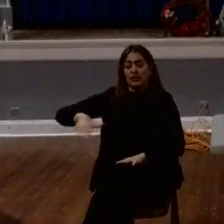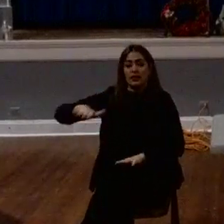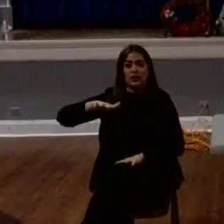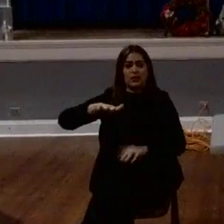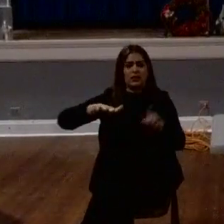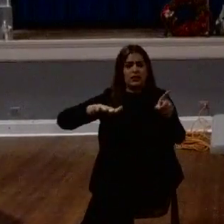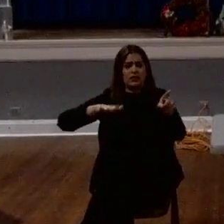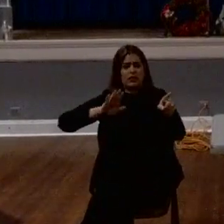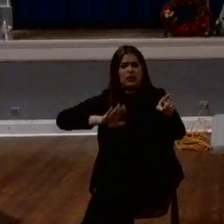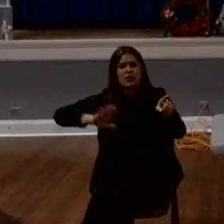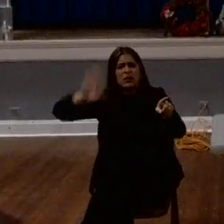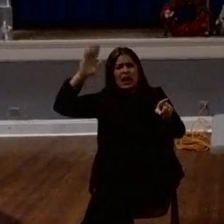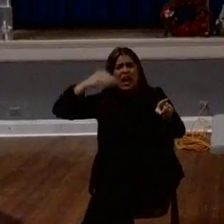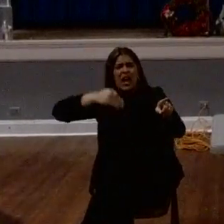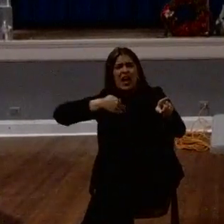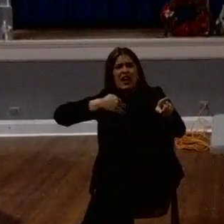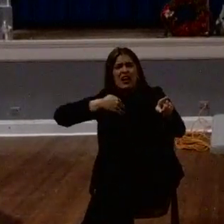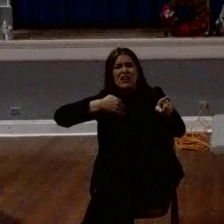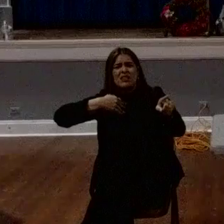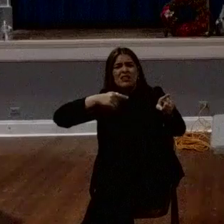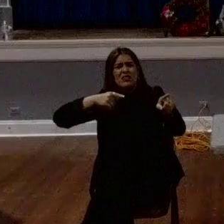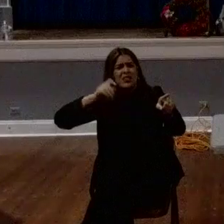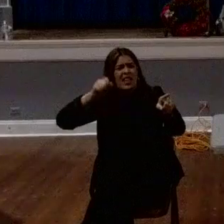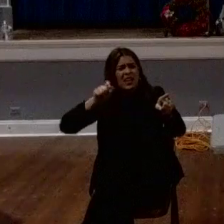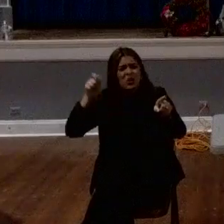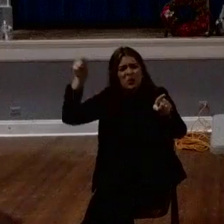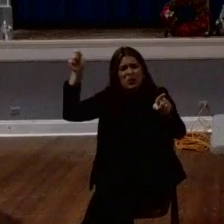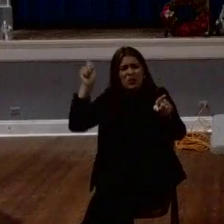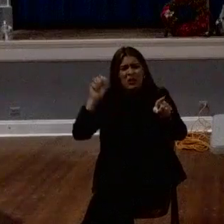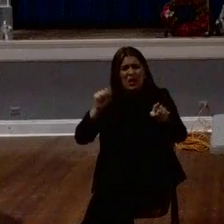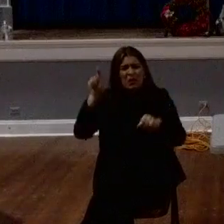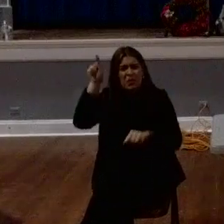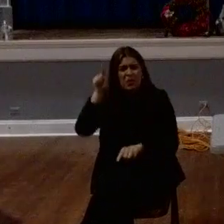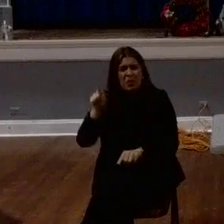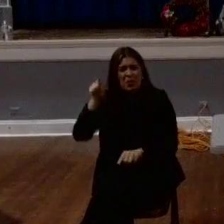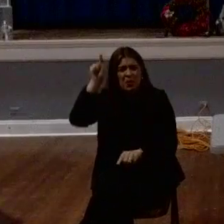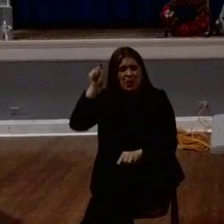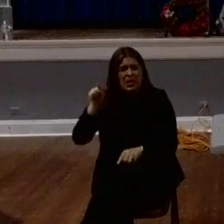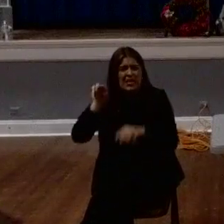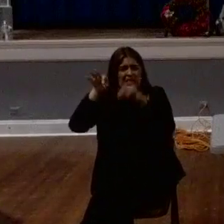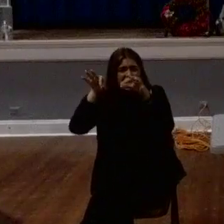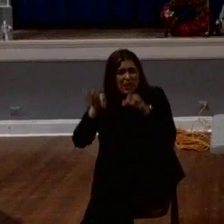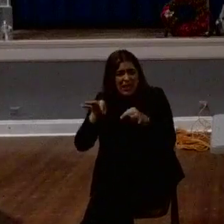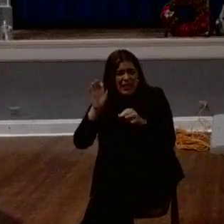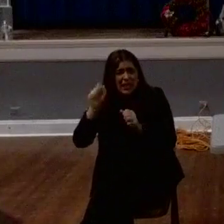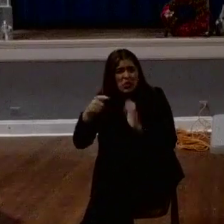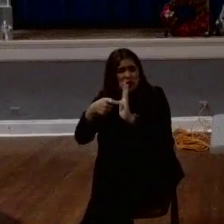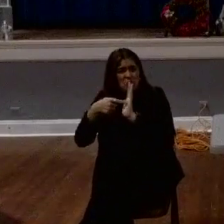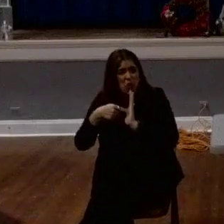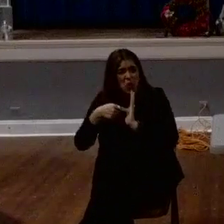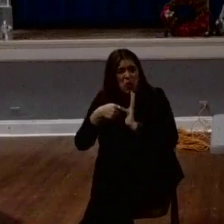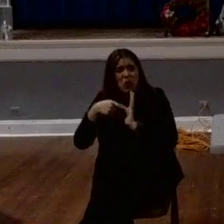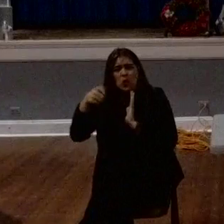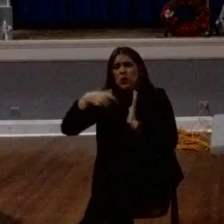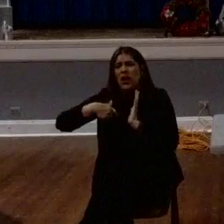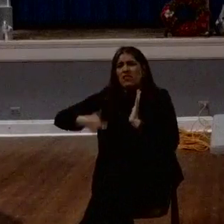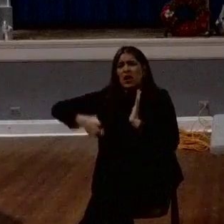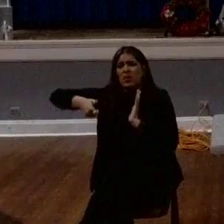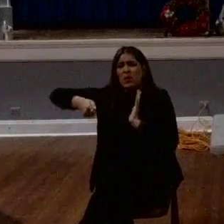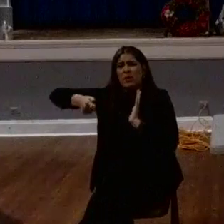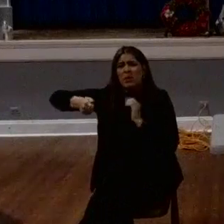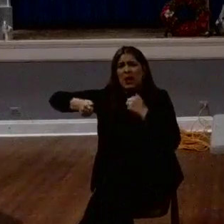Does somebody have a ruler and somebody who knows you can just go up on the stage? And as he's talking about that, since nobody has a laser pointer,